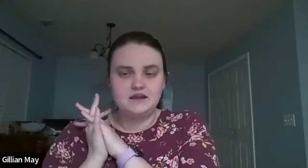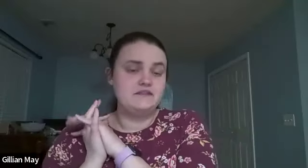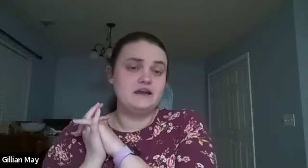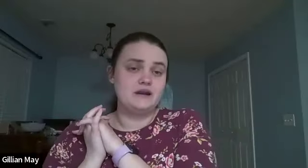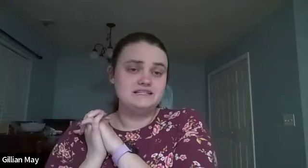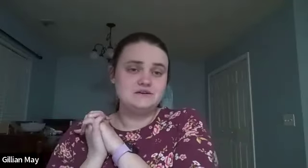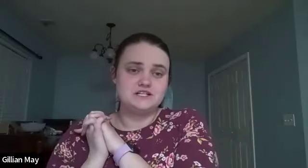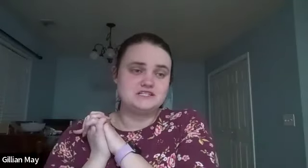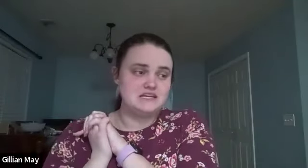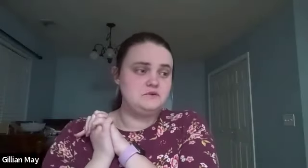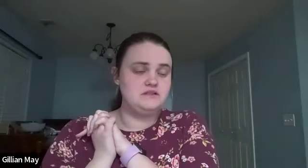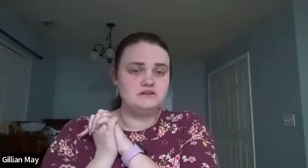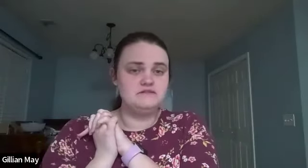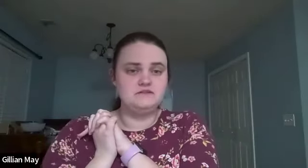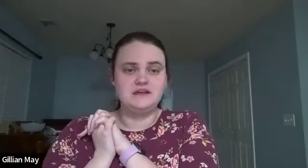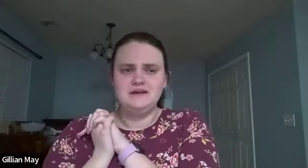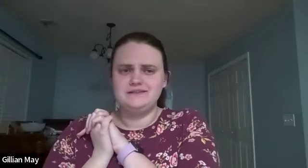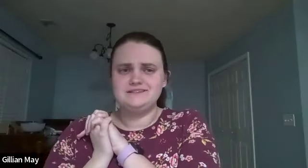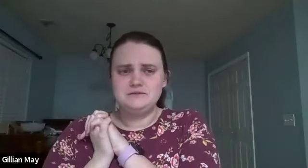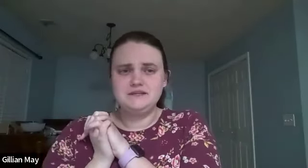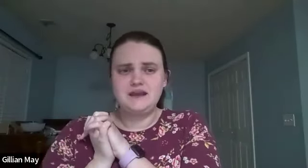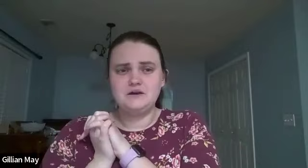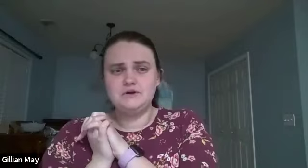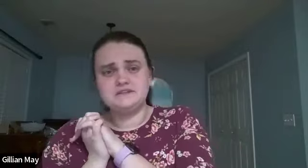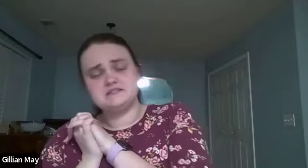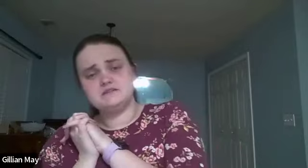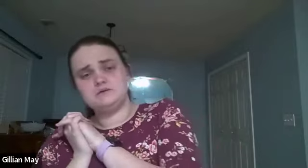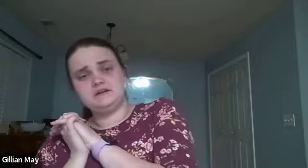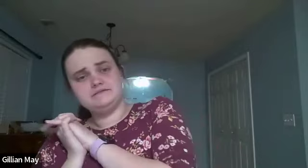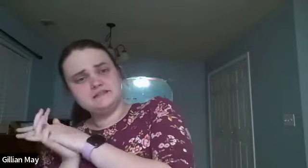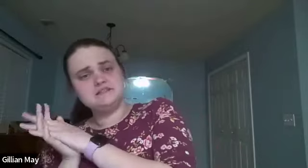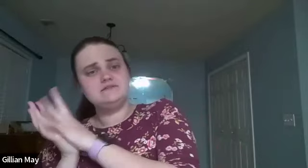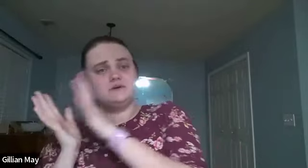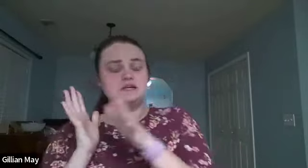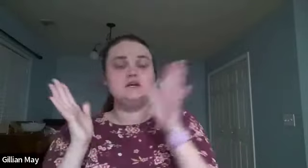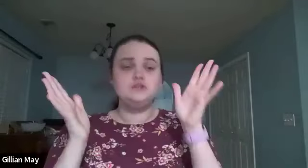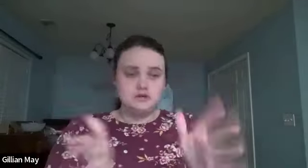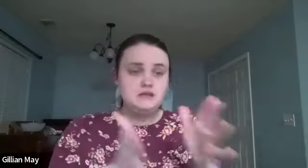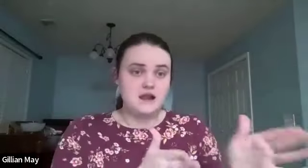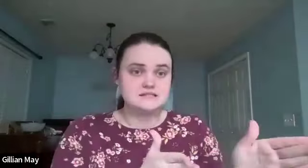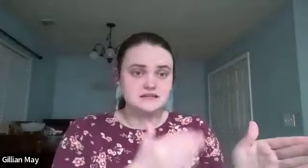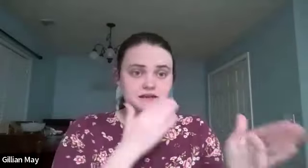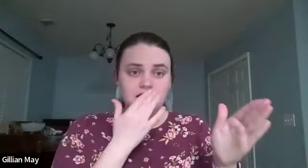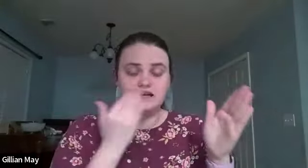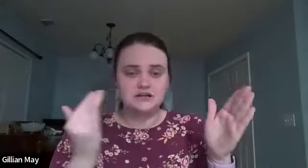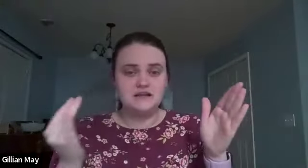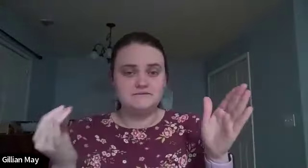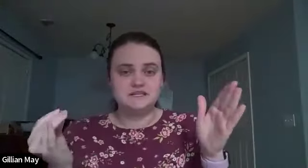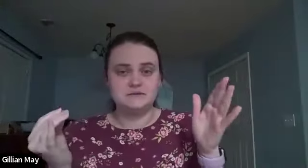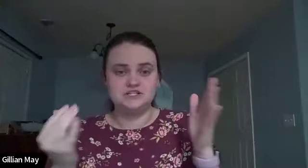and like when I say questions, it can be literally, if you think this could be, I don't know if this could be offensive or upsetting, you can ask it. Like I try to emphasize how much